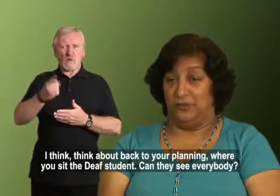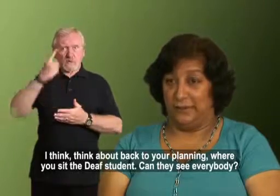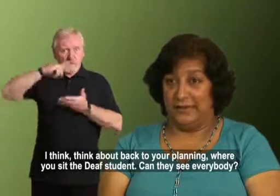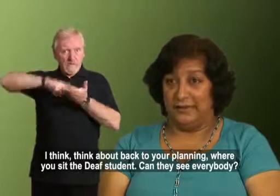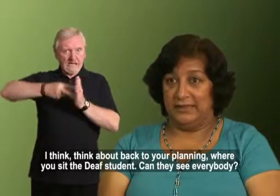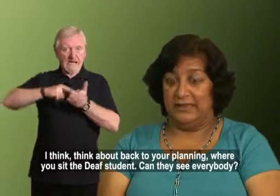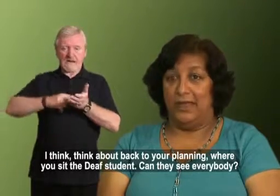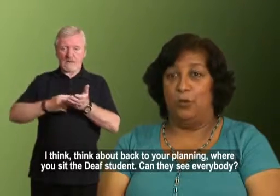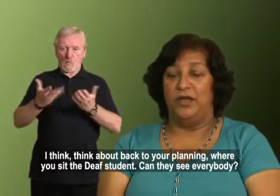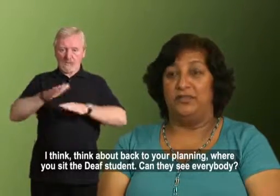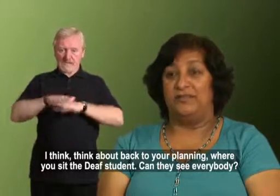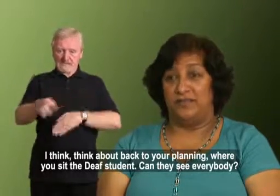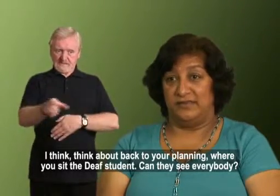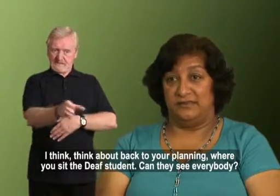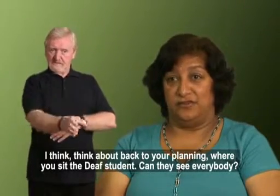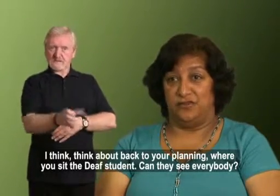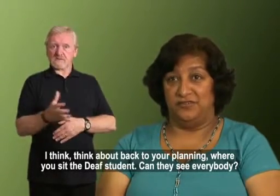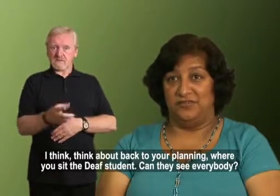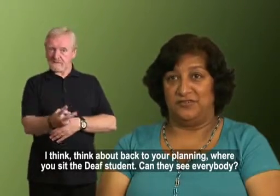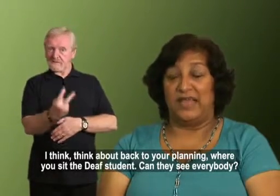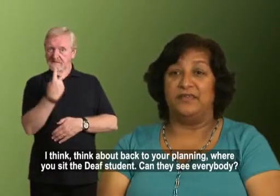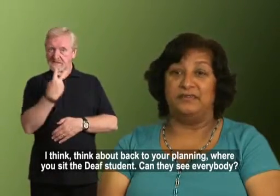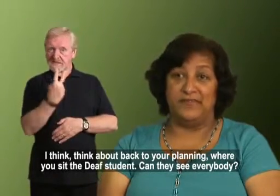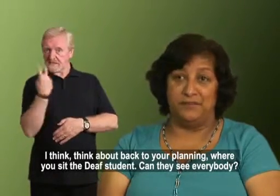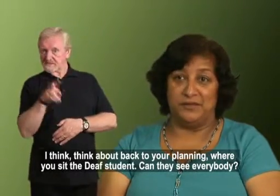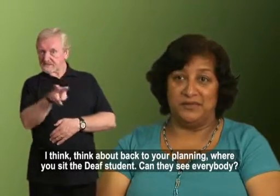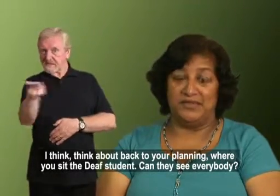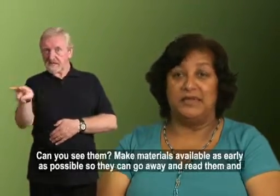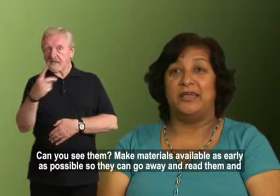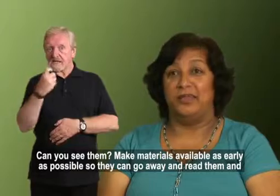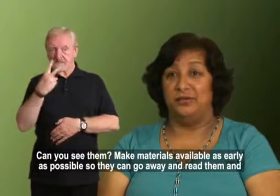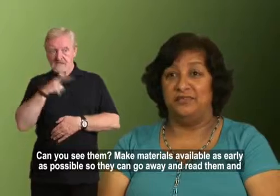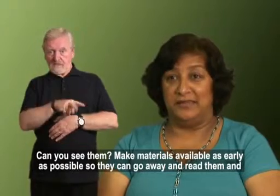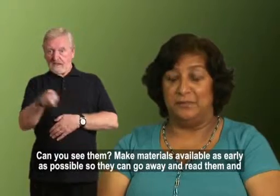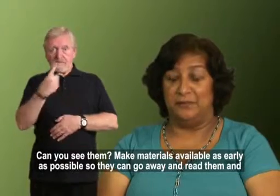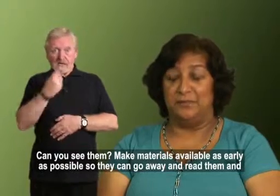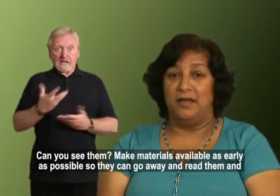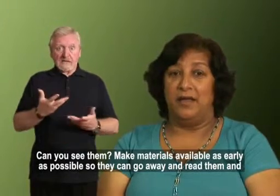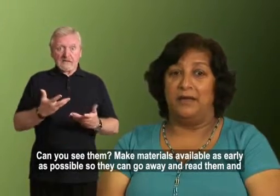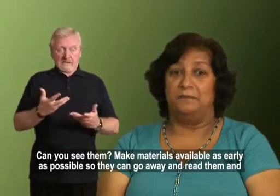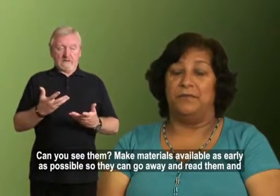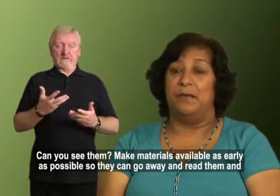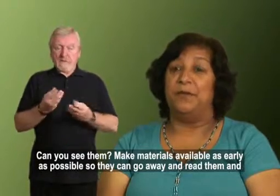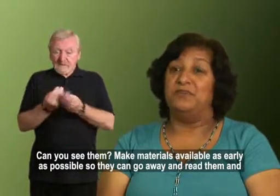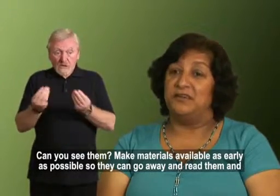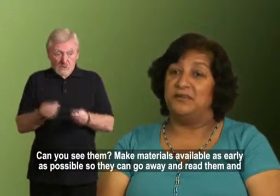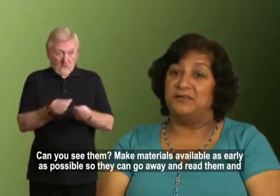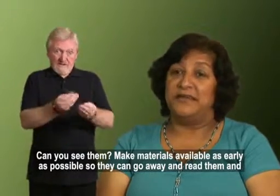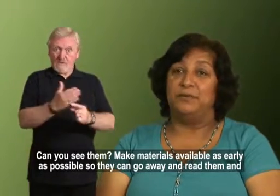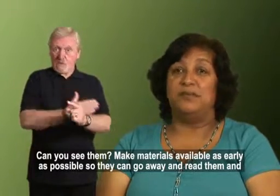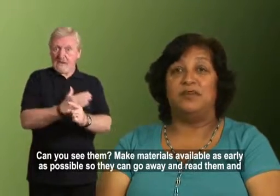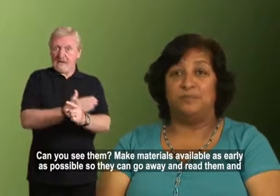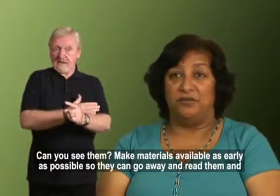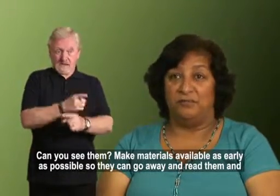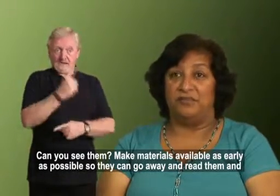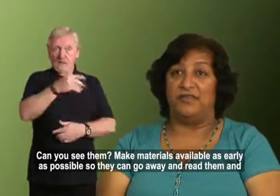about back to your planning, where you sit the deaf student, can they see everybody, can you see them, make materials